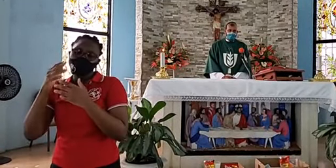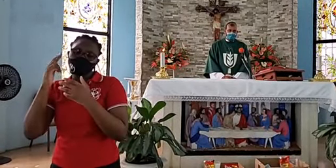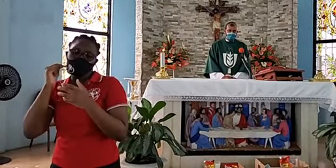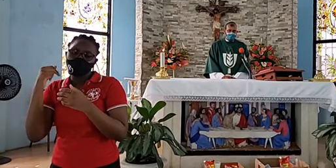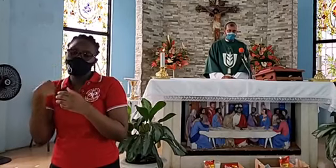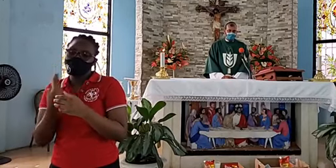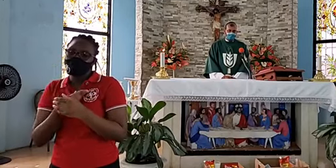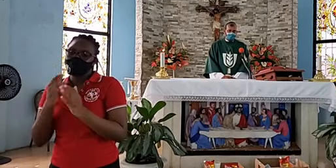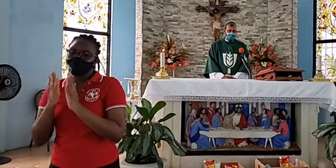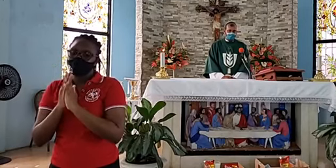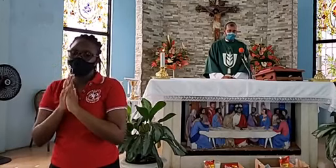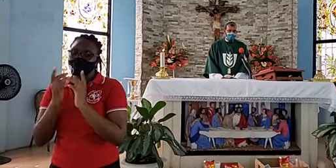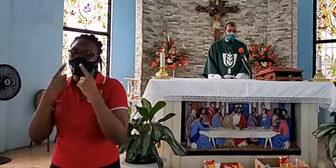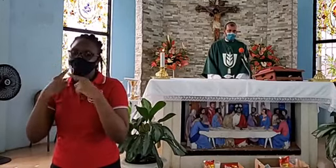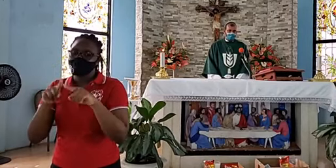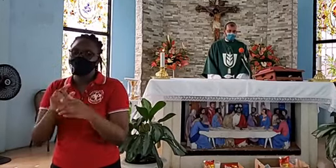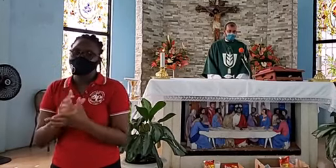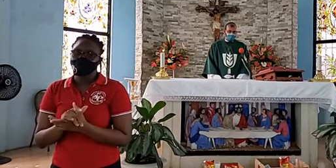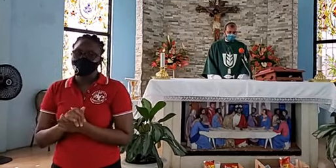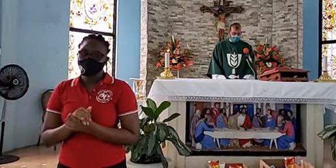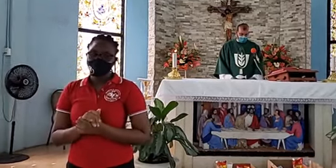prayers.